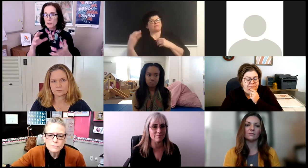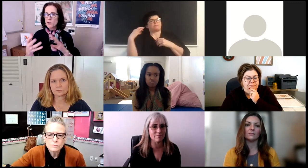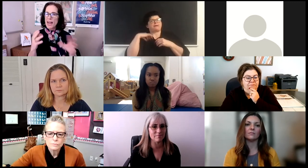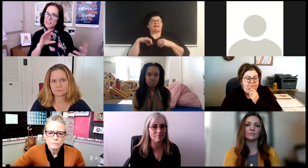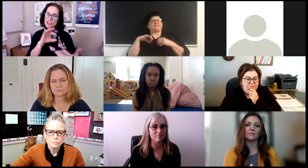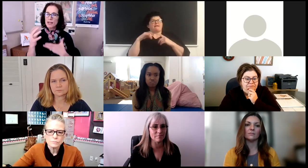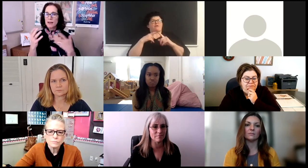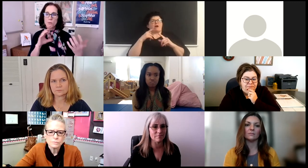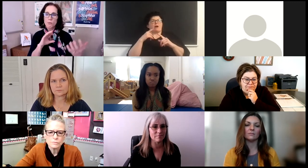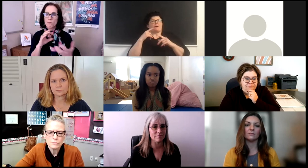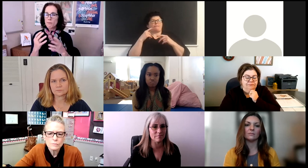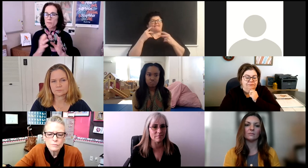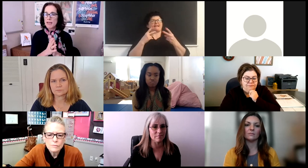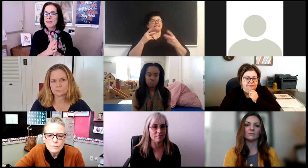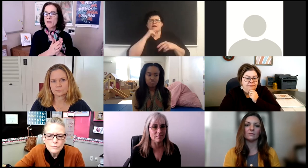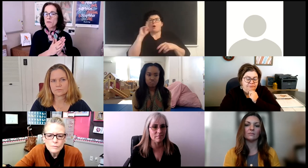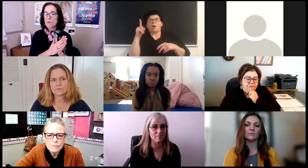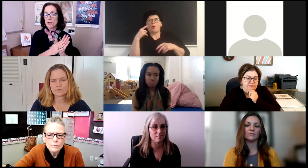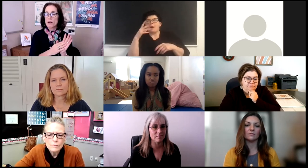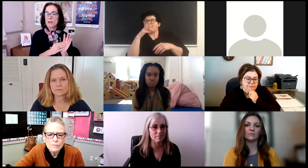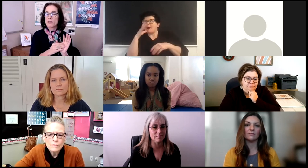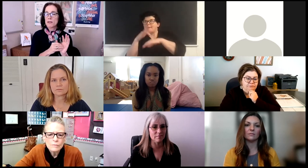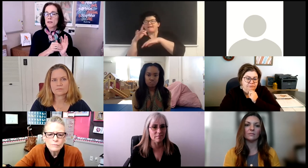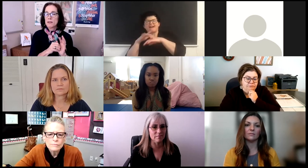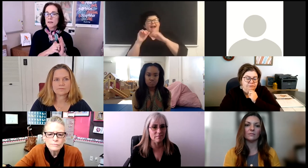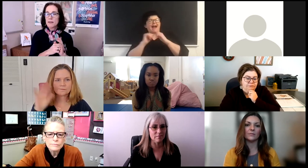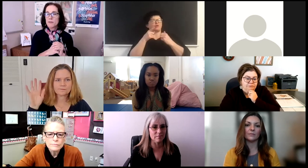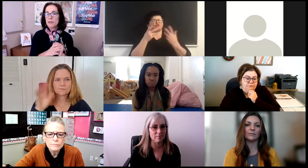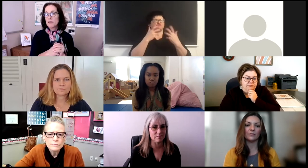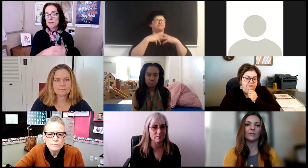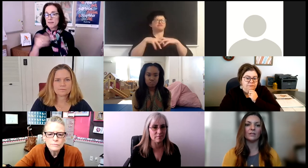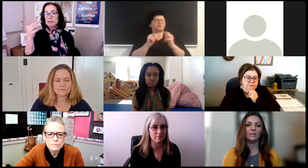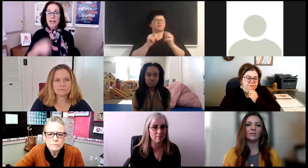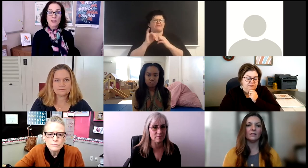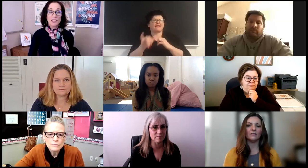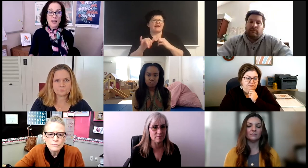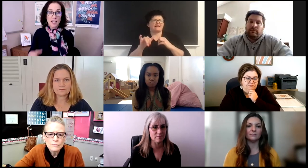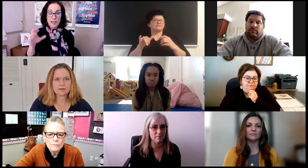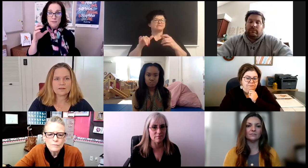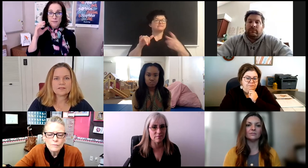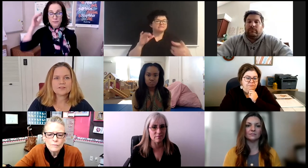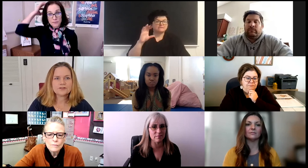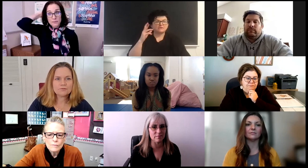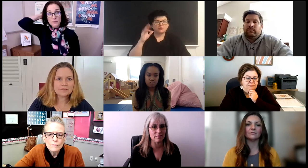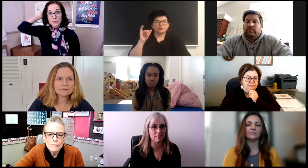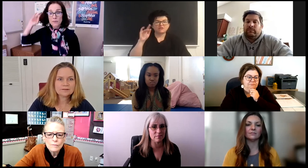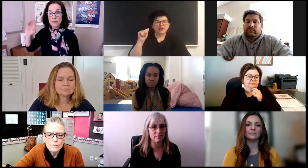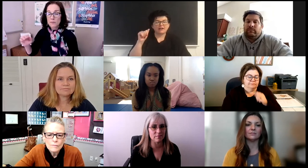available. So how did you kind of make that work with Yeah, Christiana.